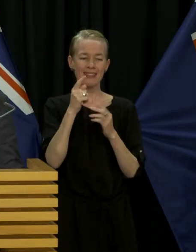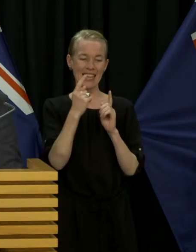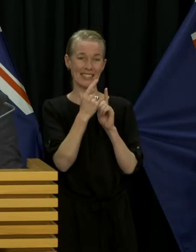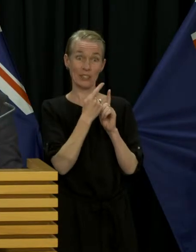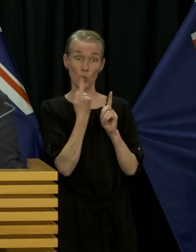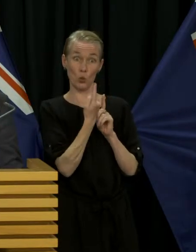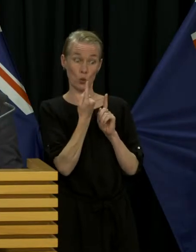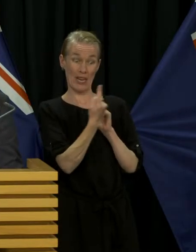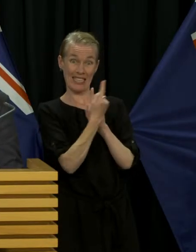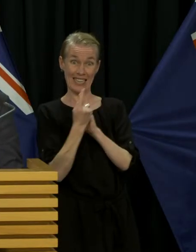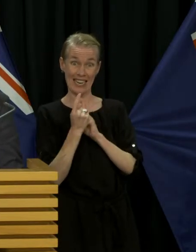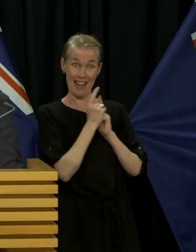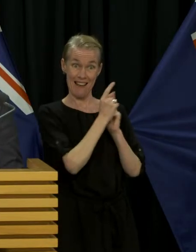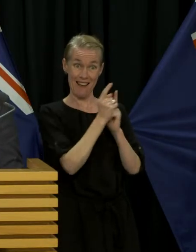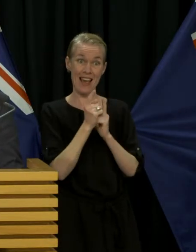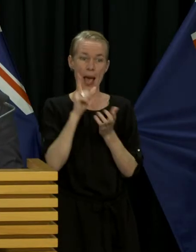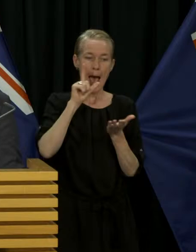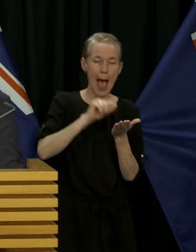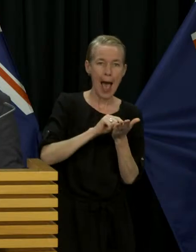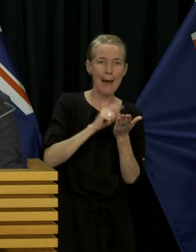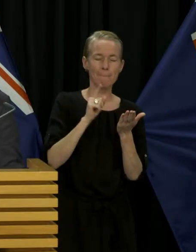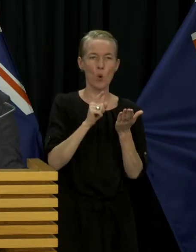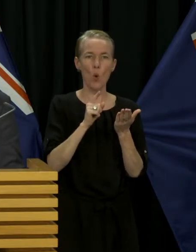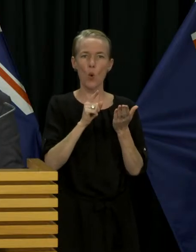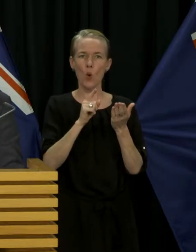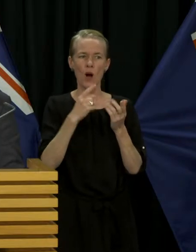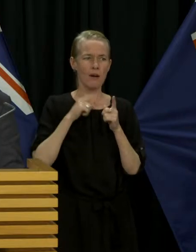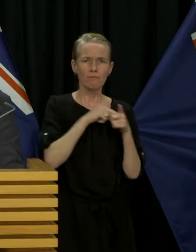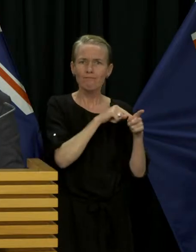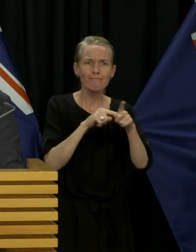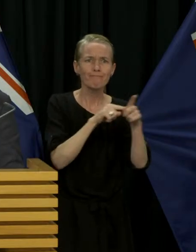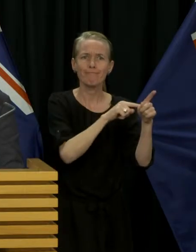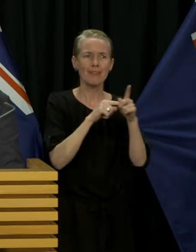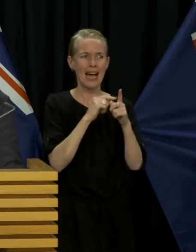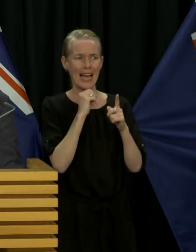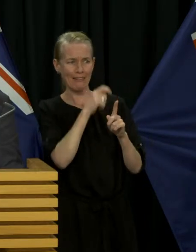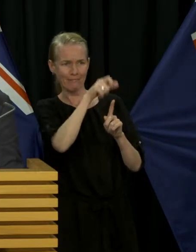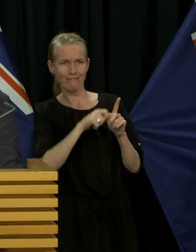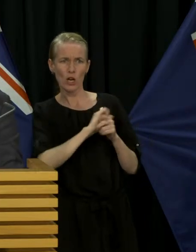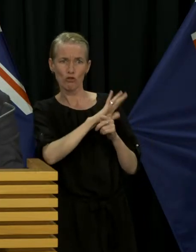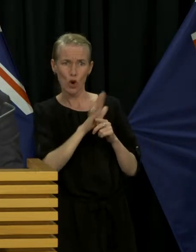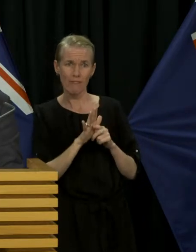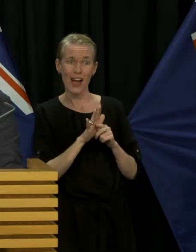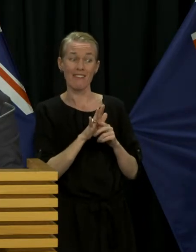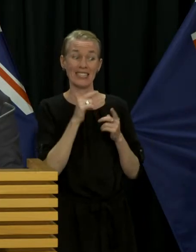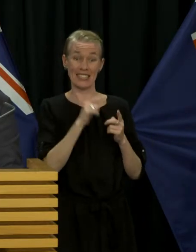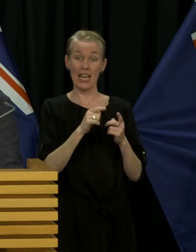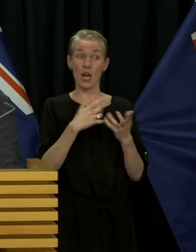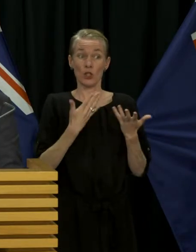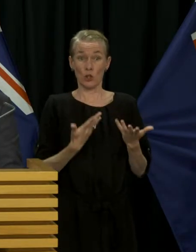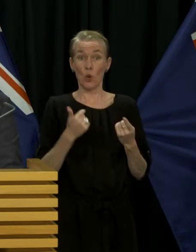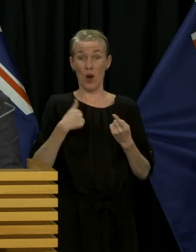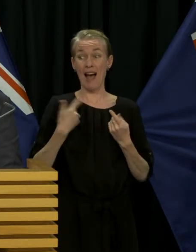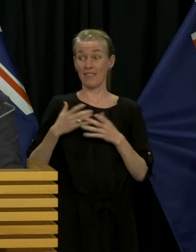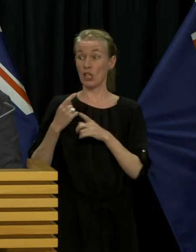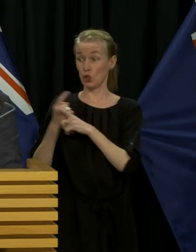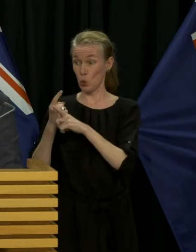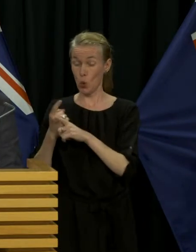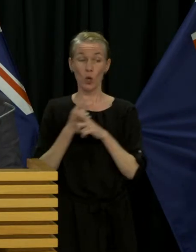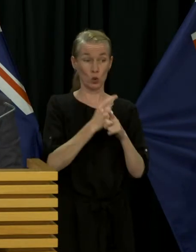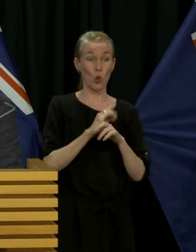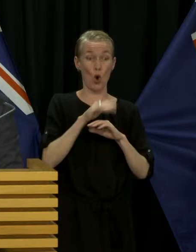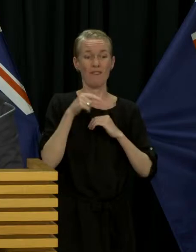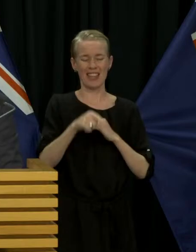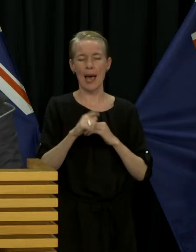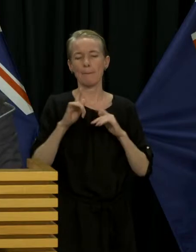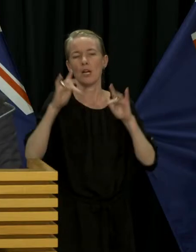further work to be done around making sure that we're stress testing the system, and we're working through that at the moment. I hope to be in a position to say more about that very soon. If